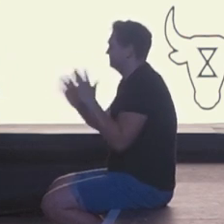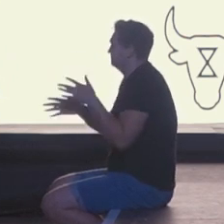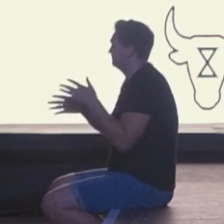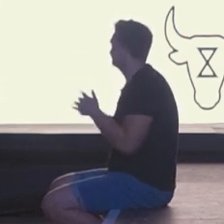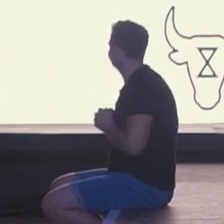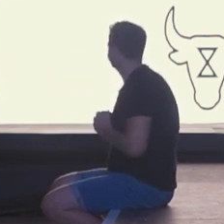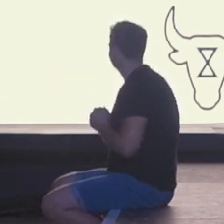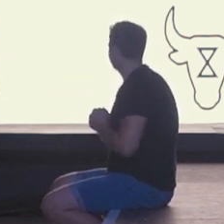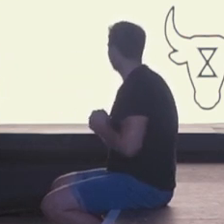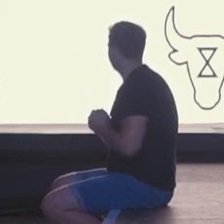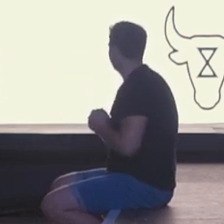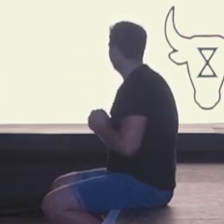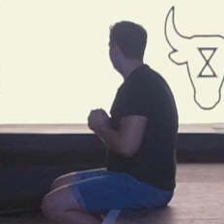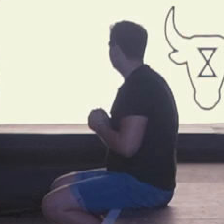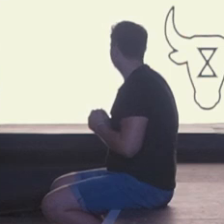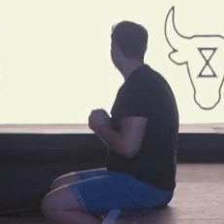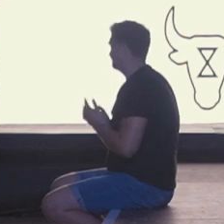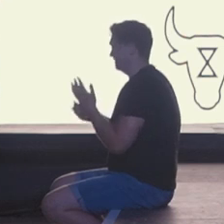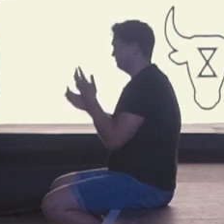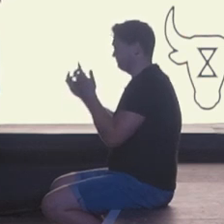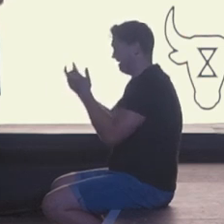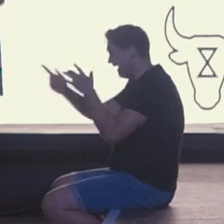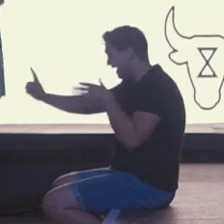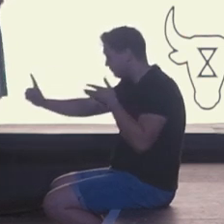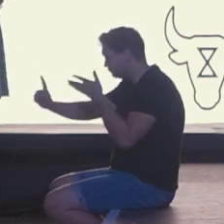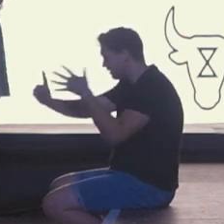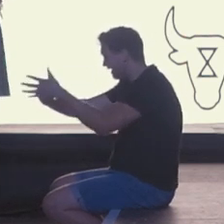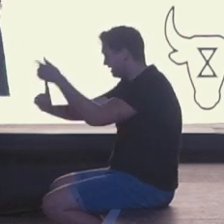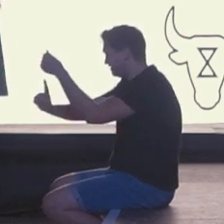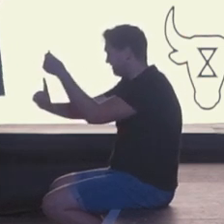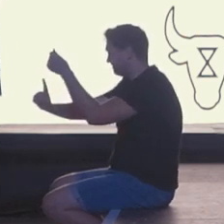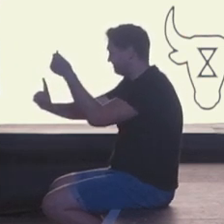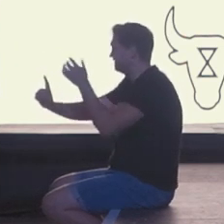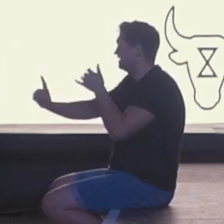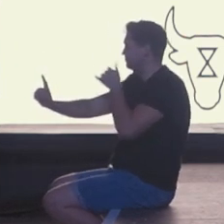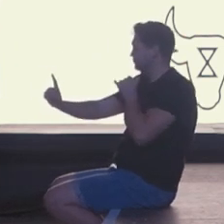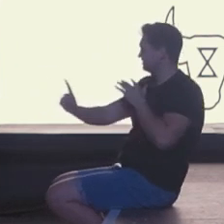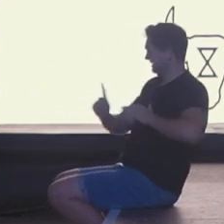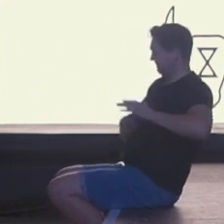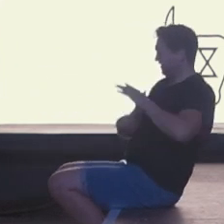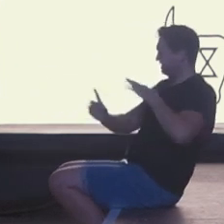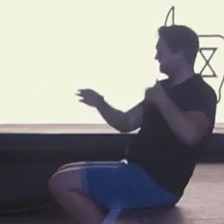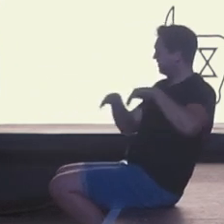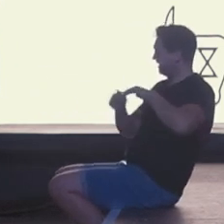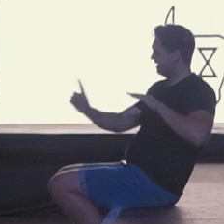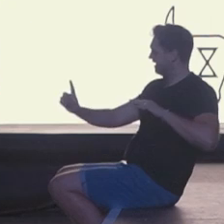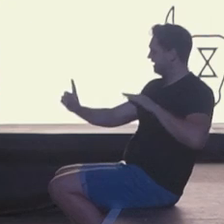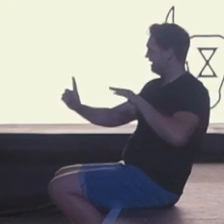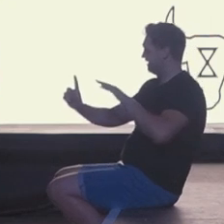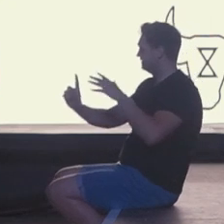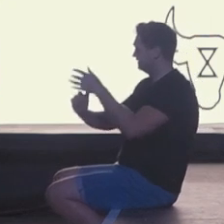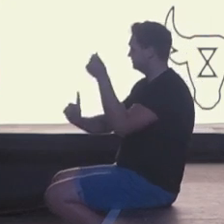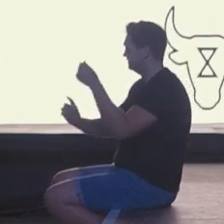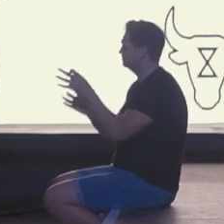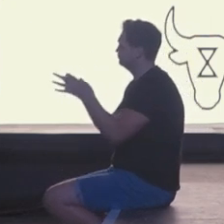dying. And for us, we think a key strategic way to actually make that happen is with the environmental movement. Because if you look